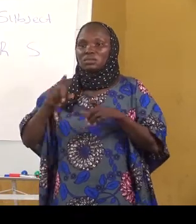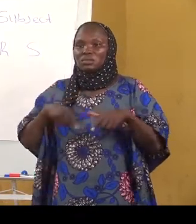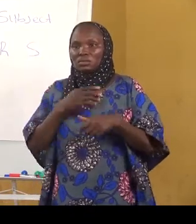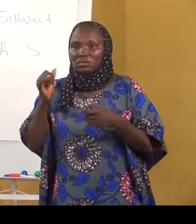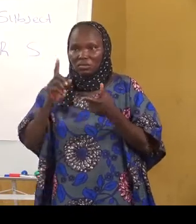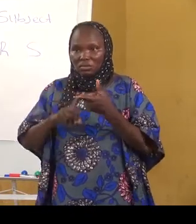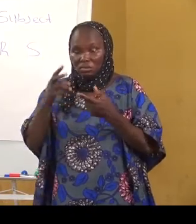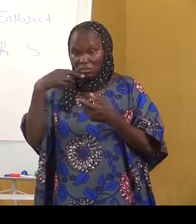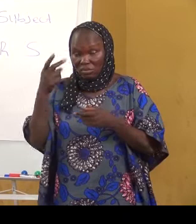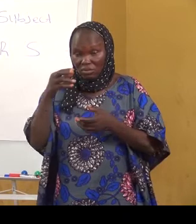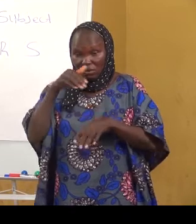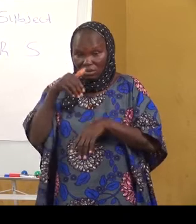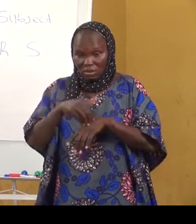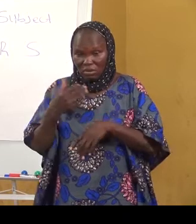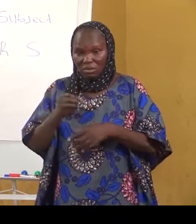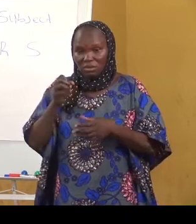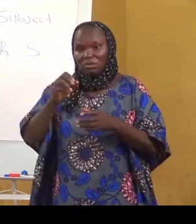topic forgiveness.